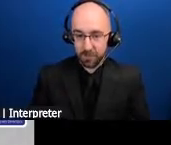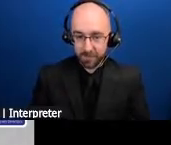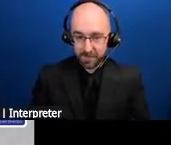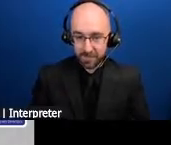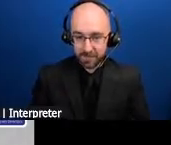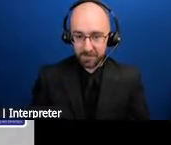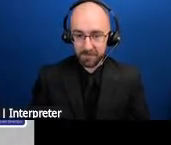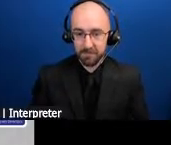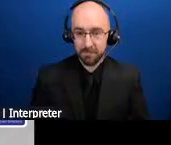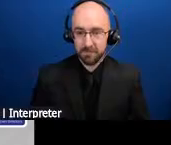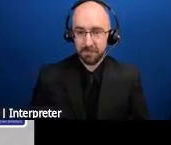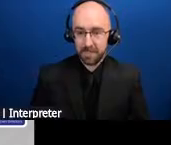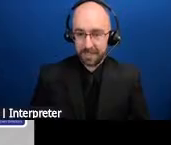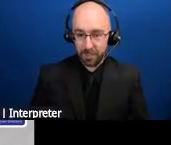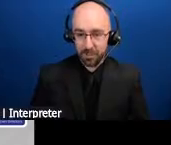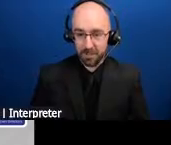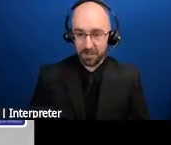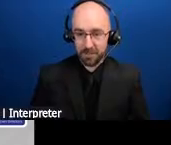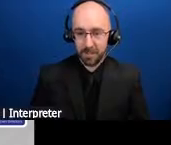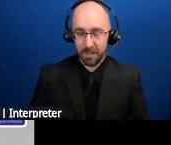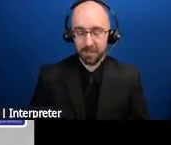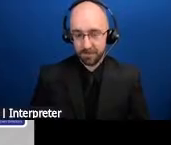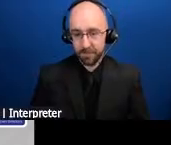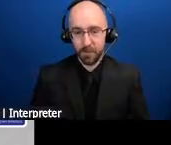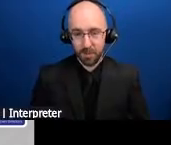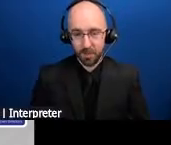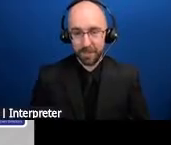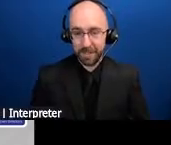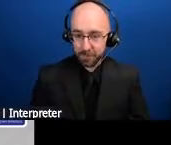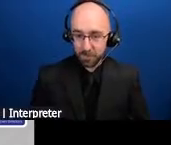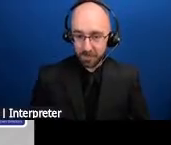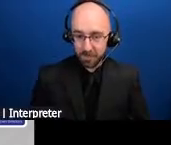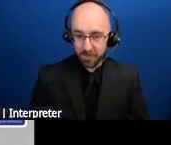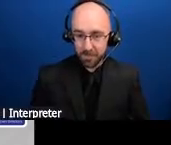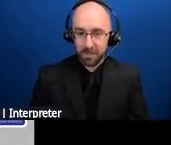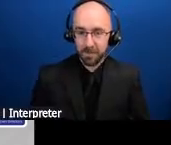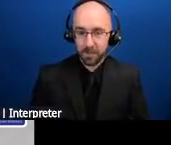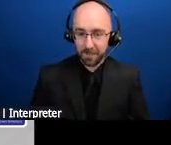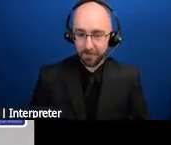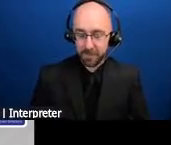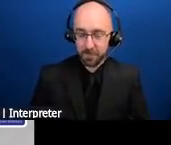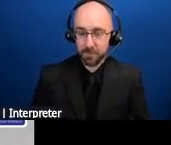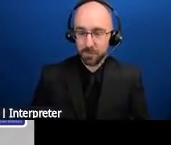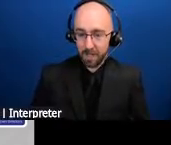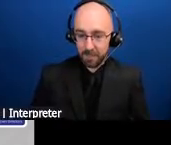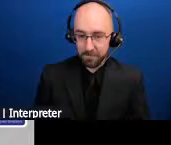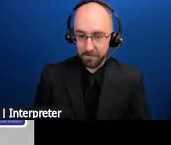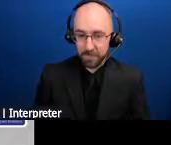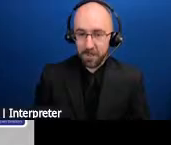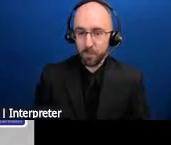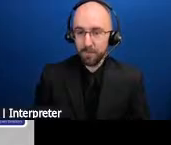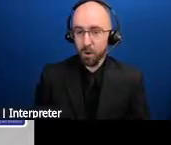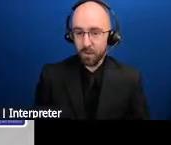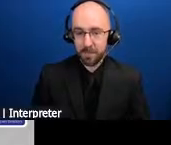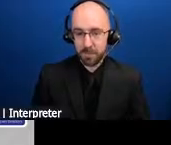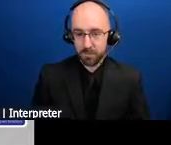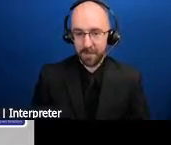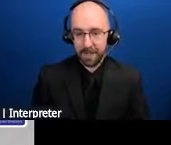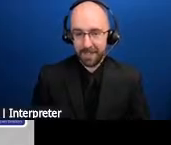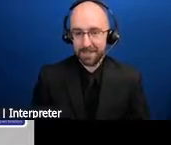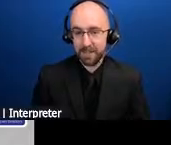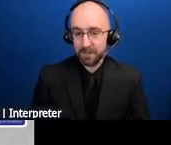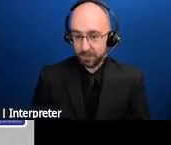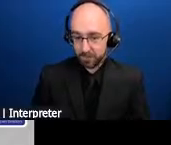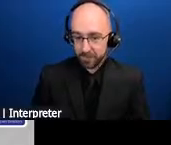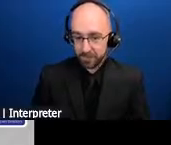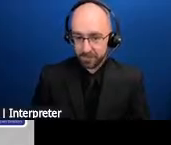and text services here for the deaf community. for deaf victims of crime, we've already been